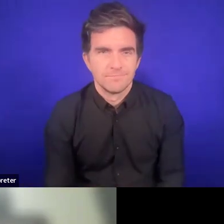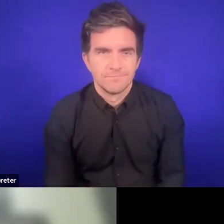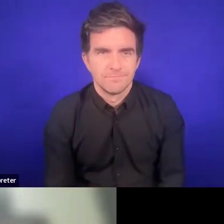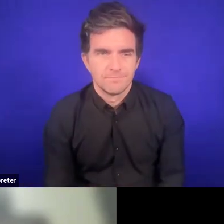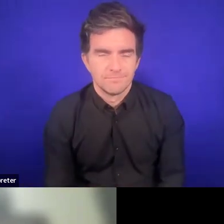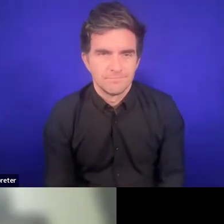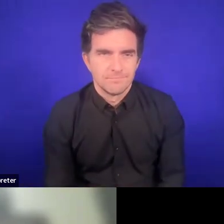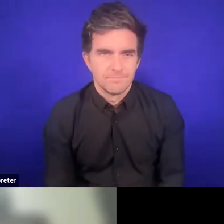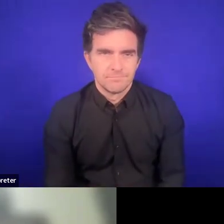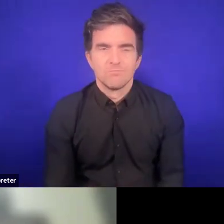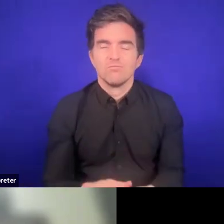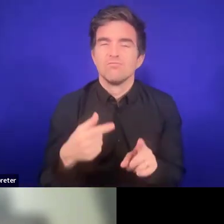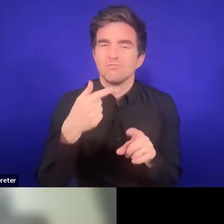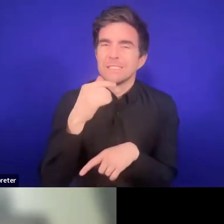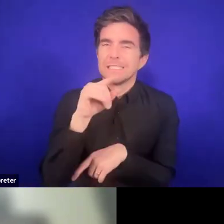you, Mika.